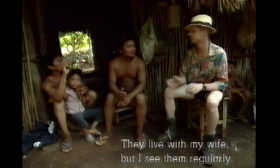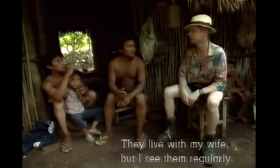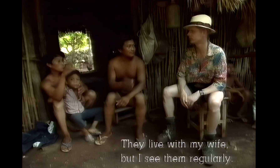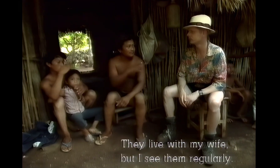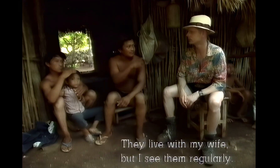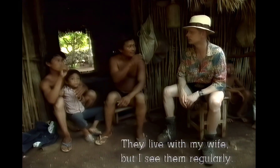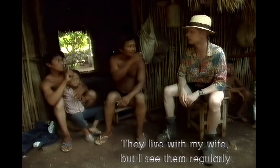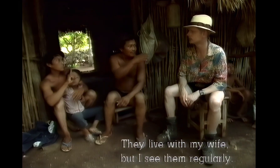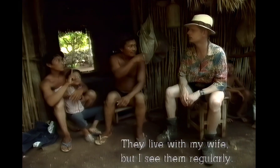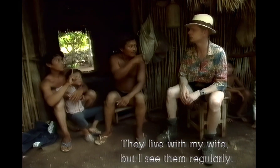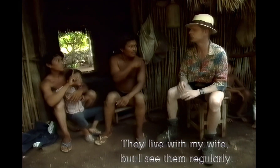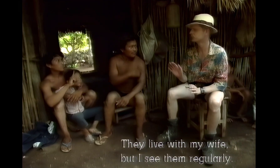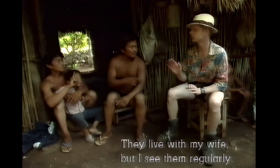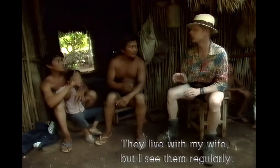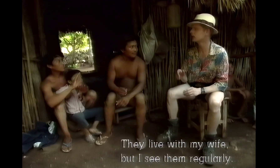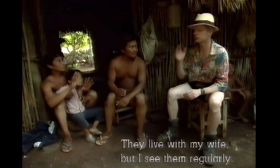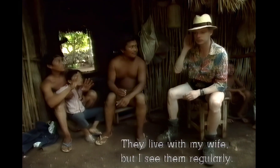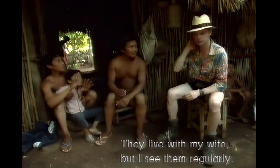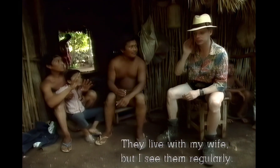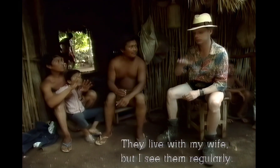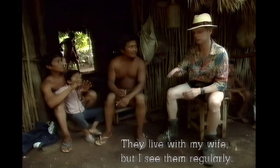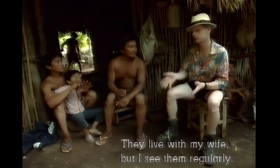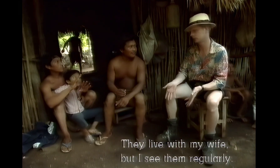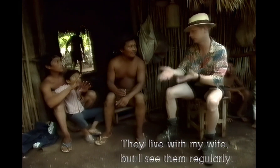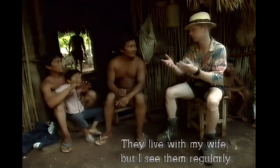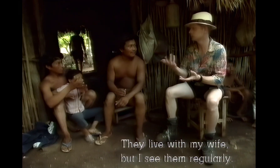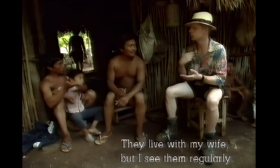They're actually with my wife. My children live with my wife, but I see them regularly, and that's good.